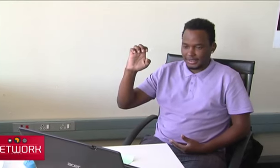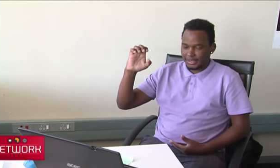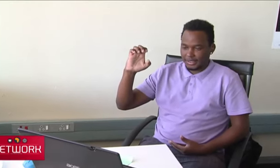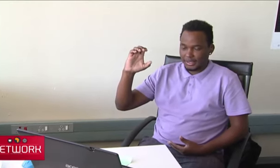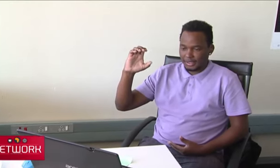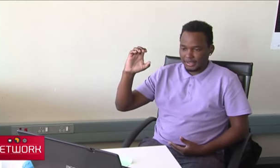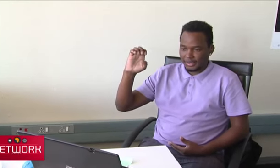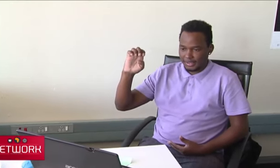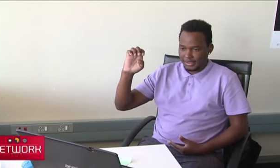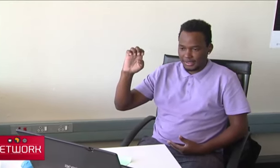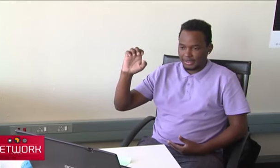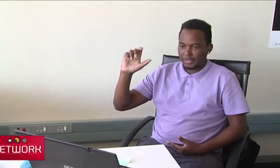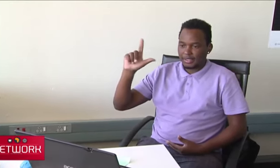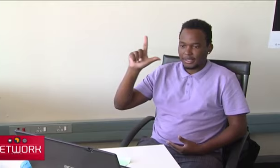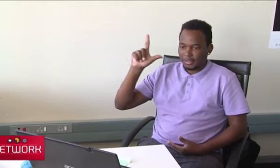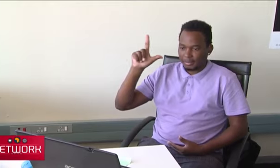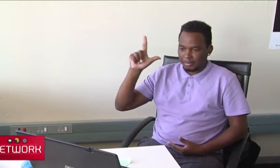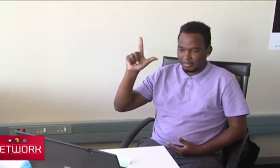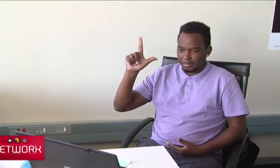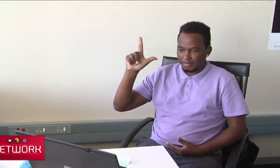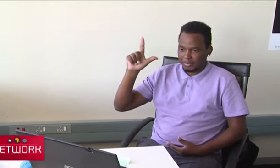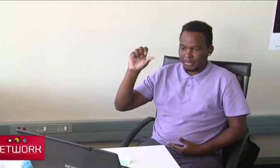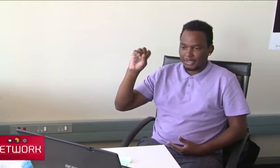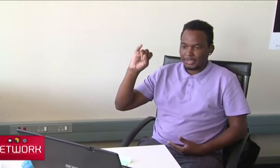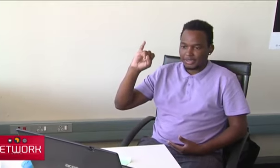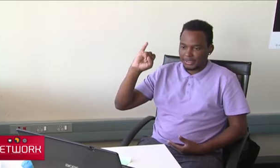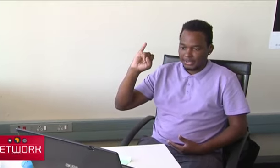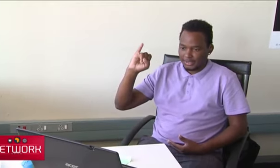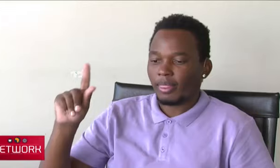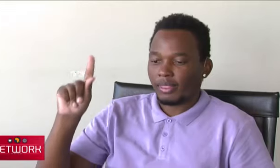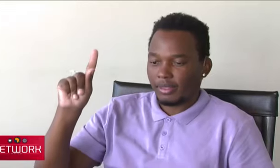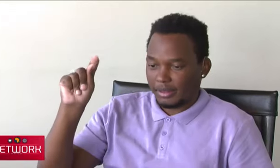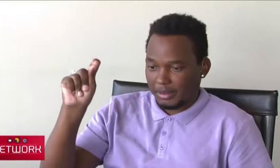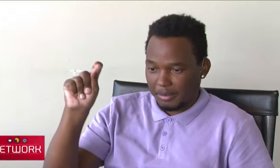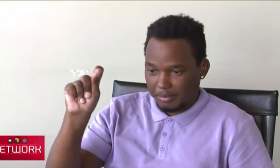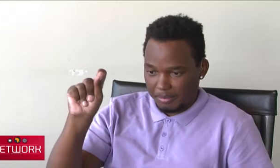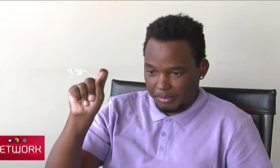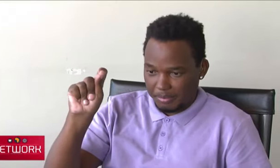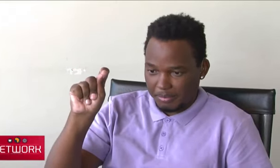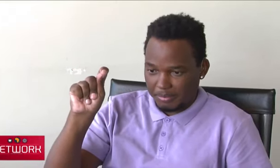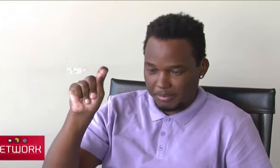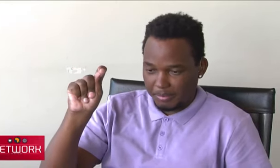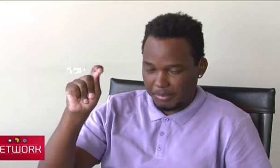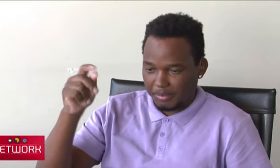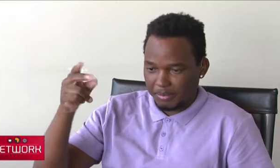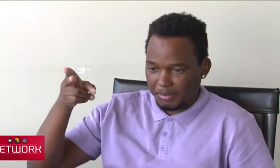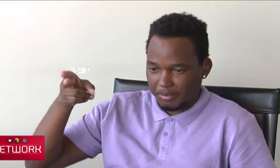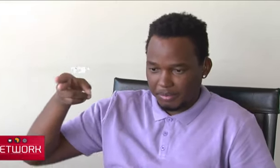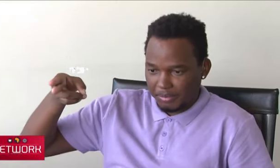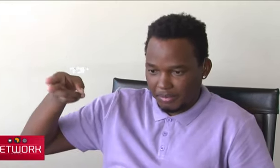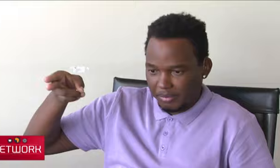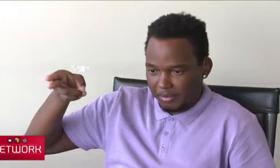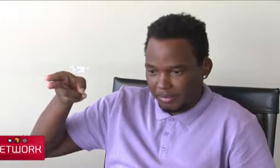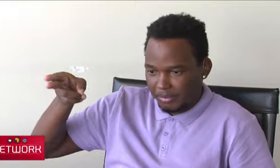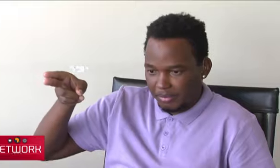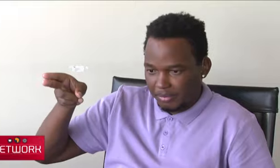to code. And part of our objective is to ensure that we absorb them after they've completed their studies within our program, which